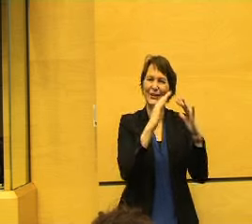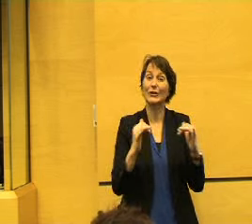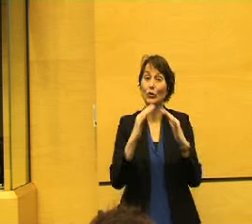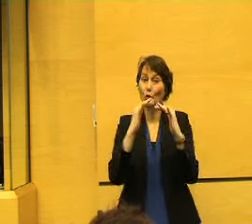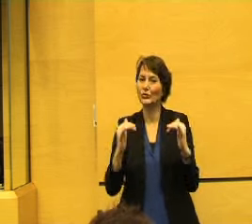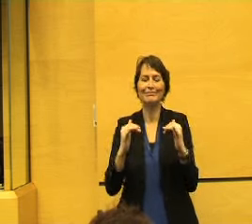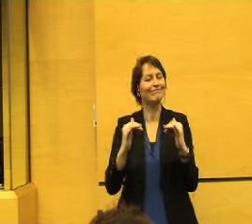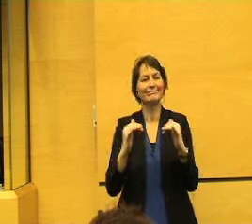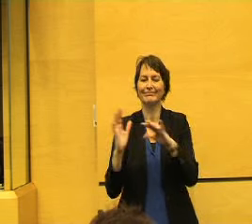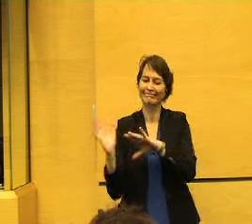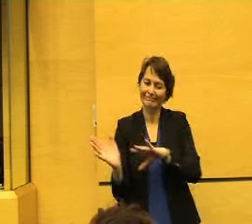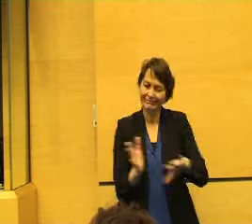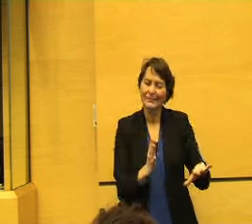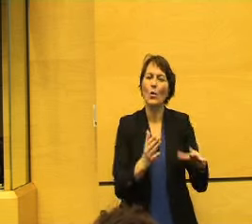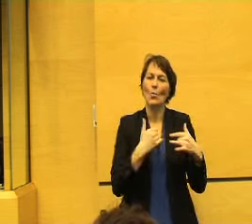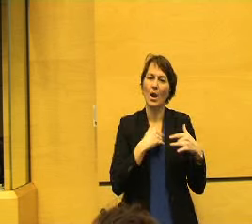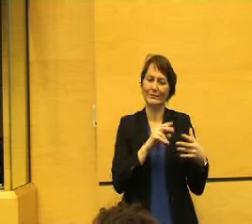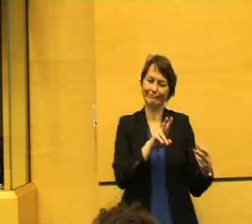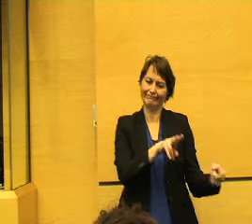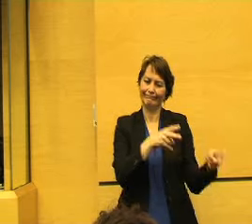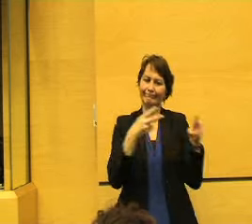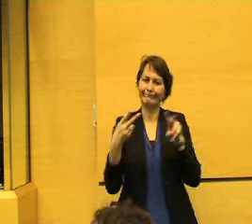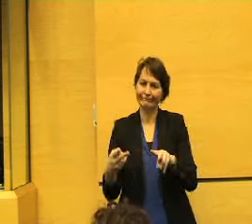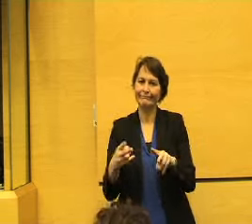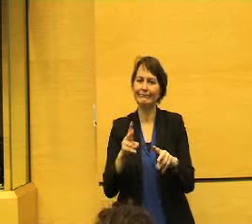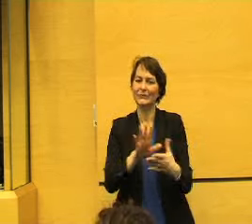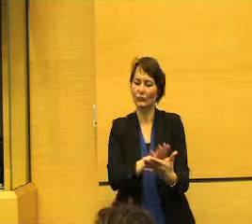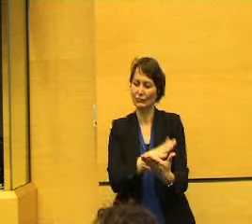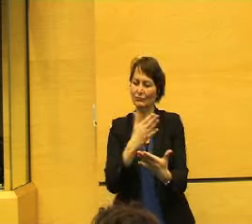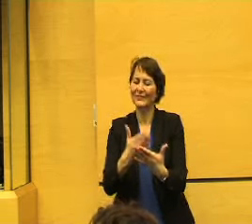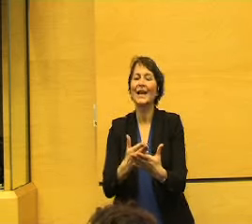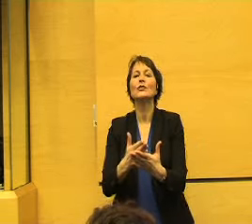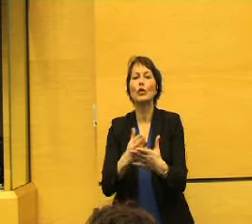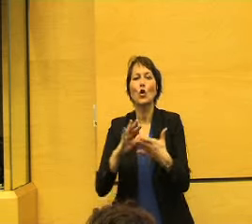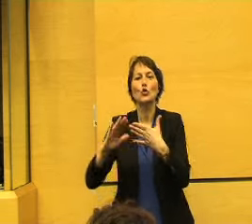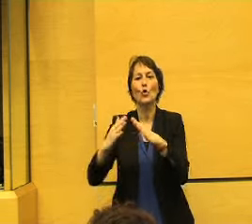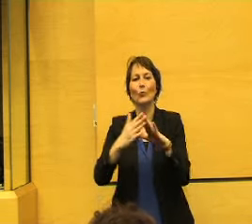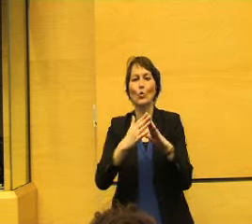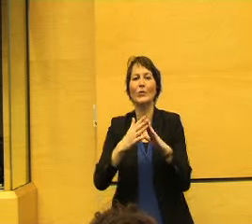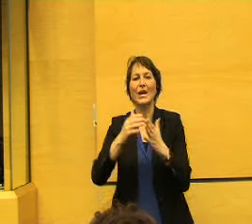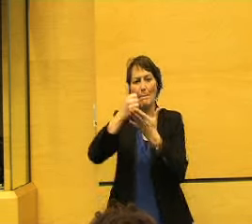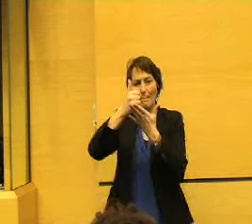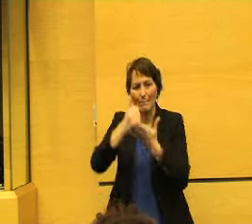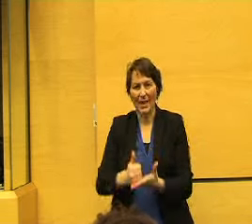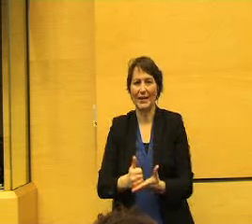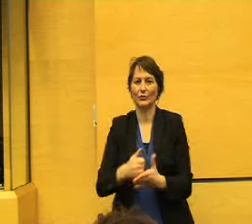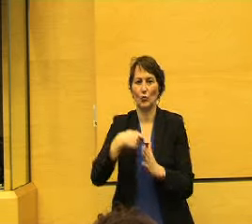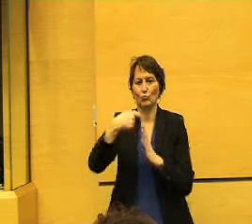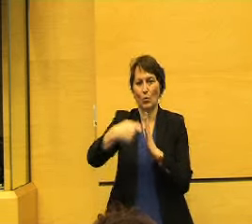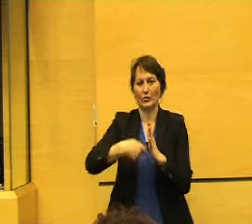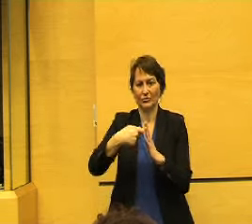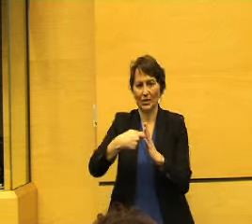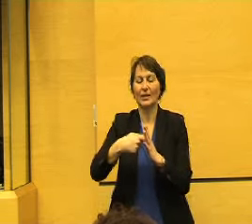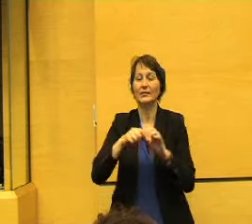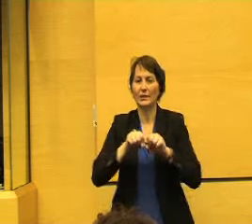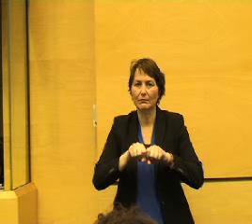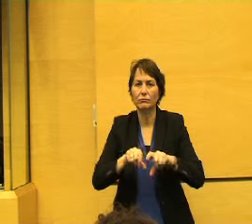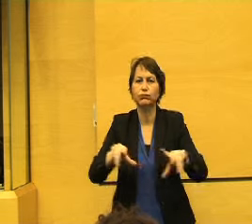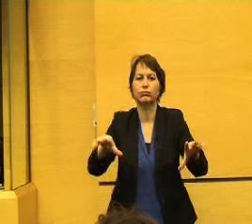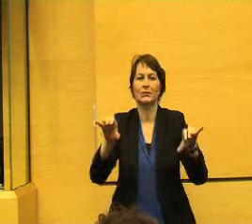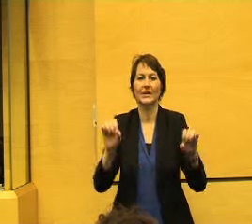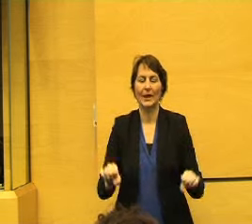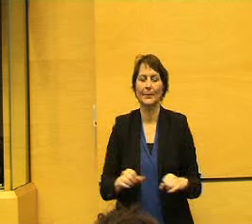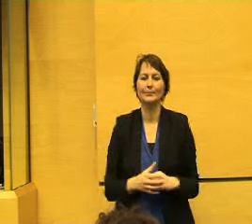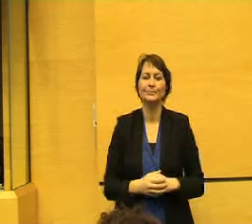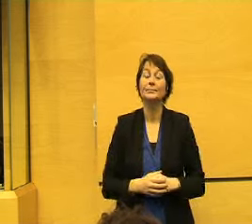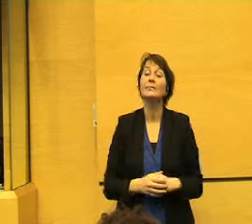or community-based practices for sustainable development. Another challenge surrounding the issue is how